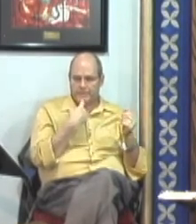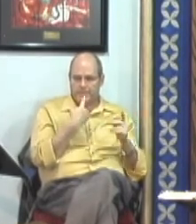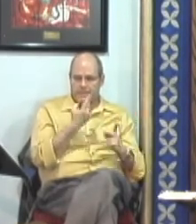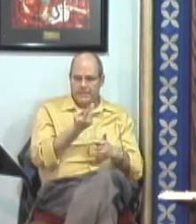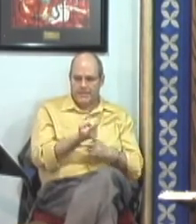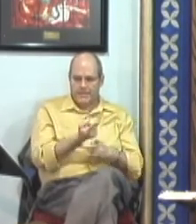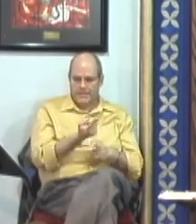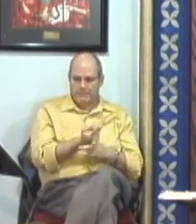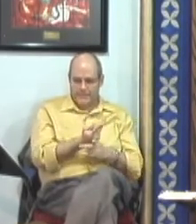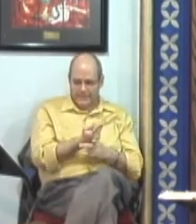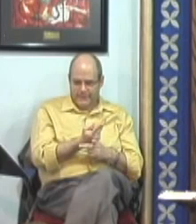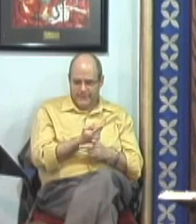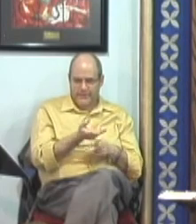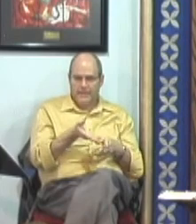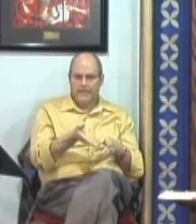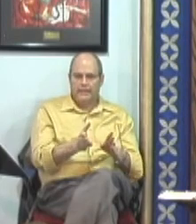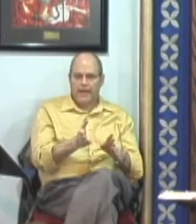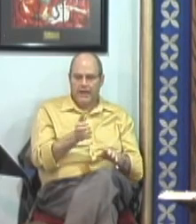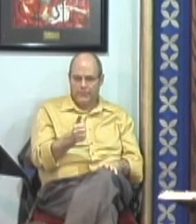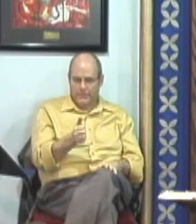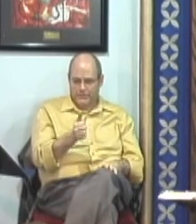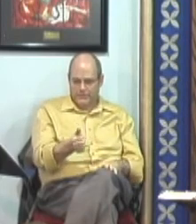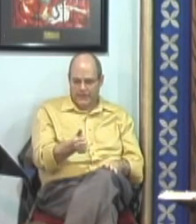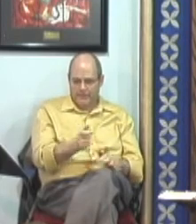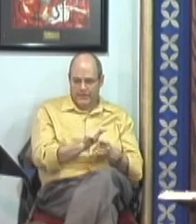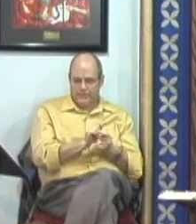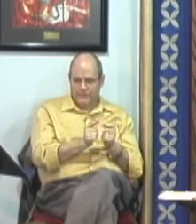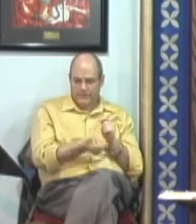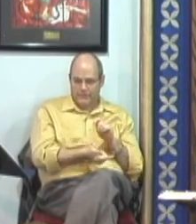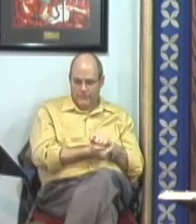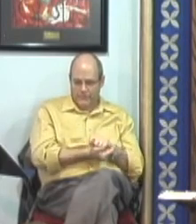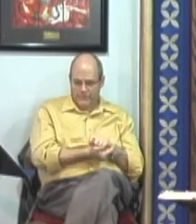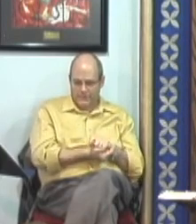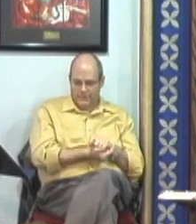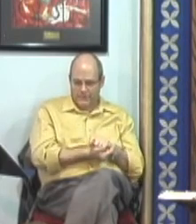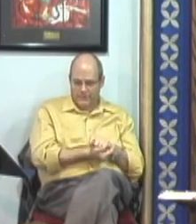keep letting yourselves be transformed.